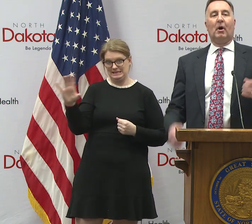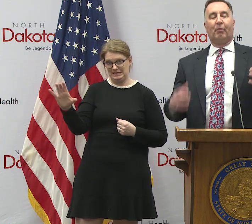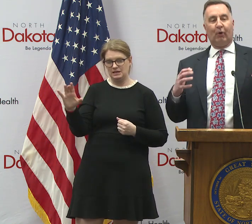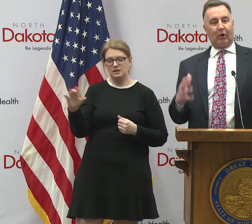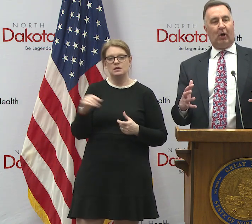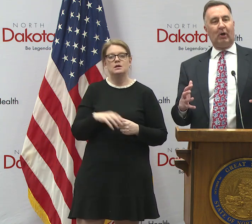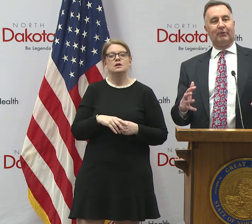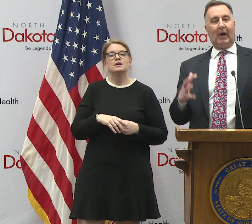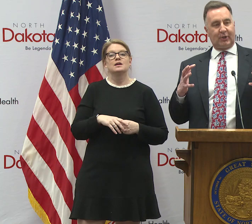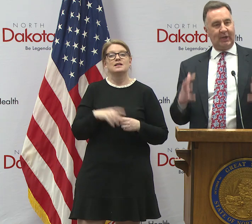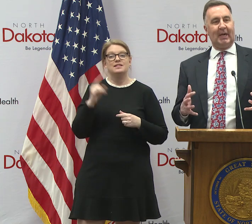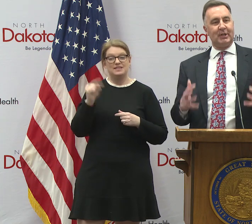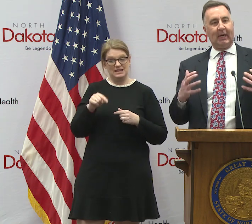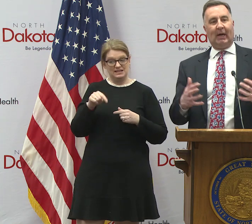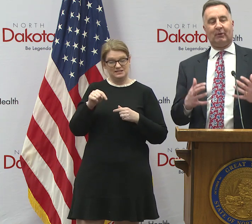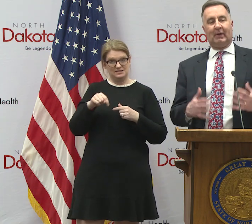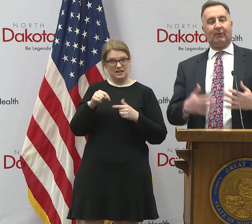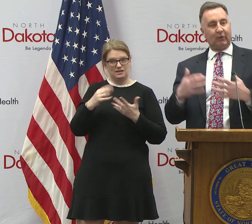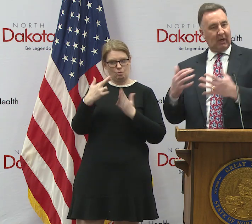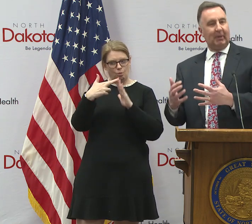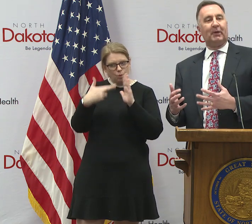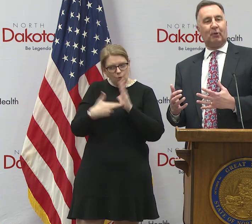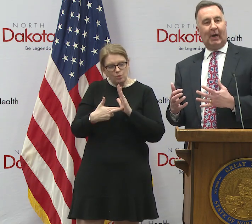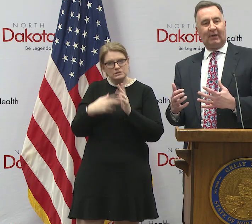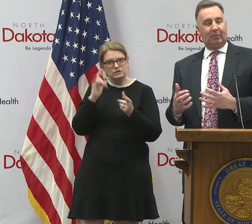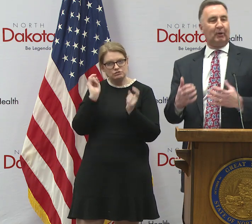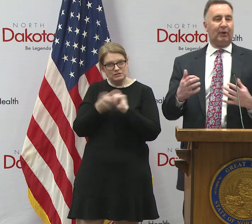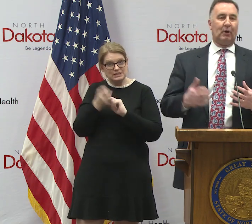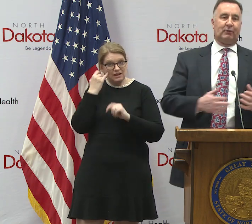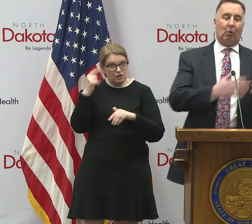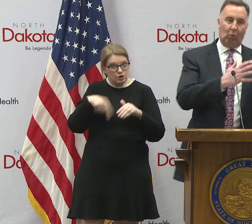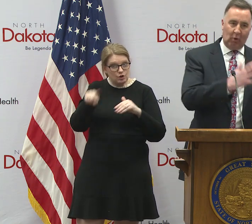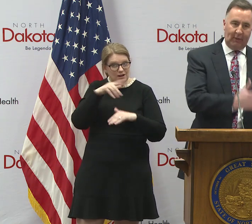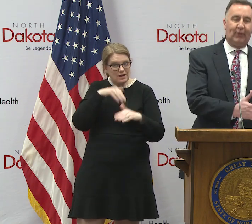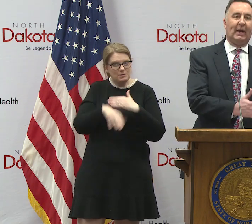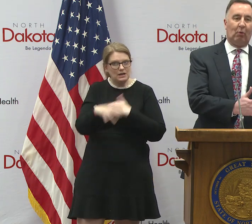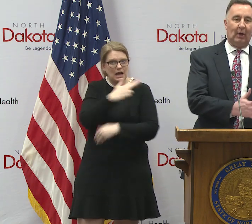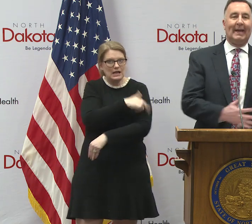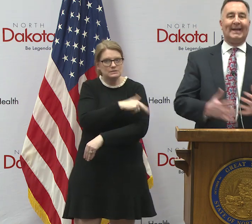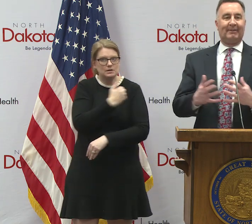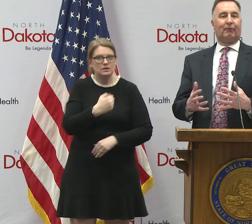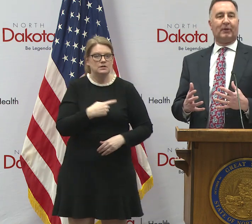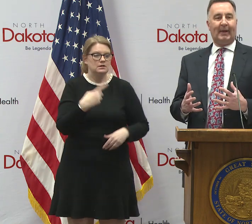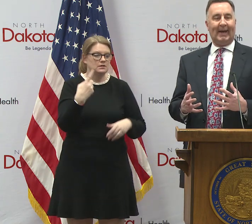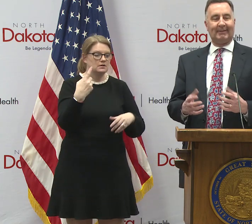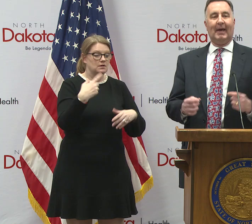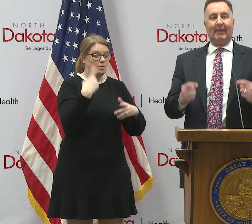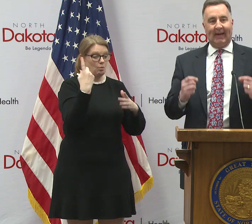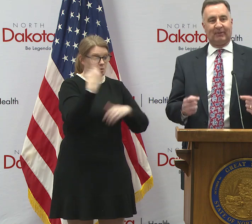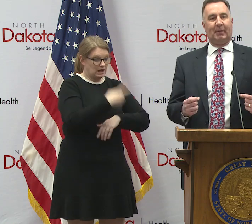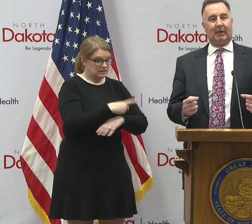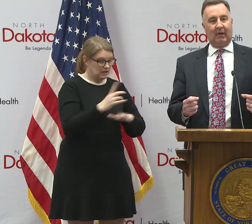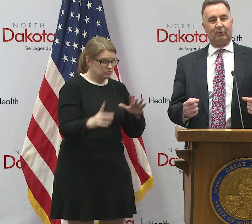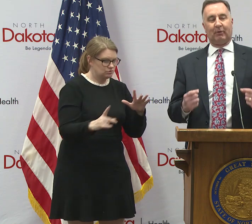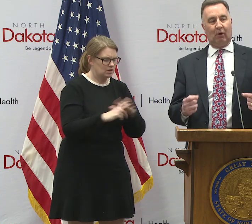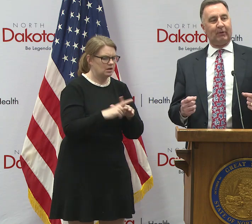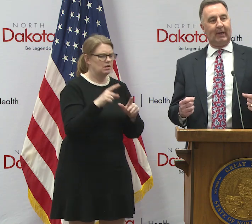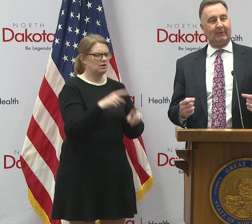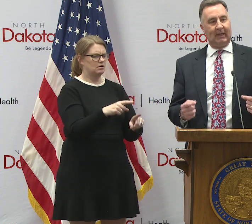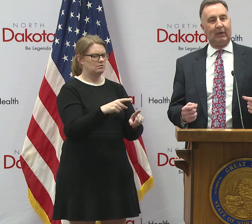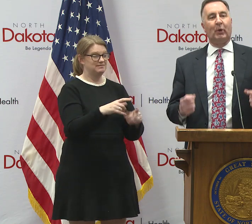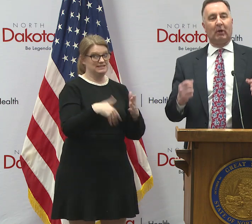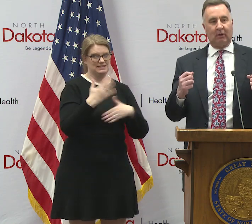These protocols are changing, and I would say if you're coming into a hospital and you notice one thing on one day and it's different the next, that's because